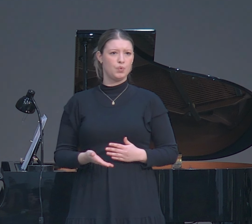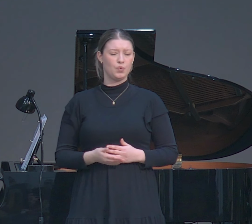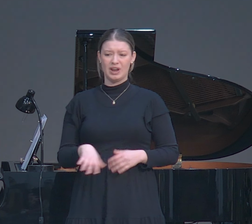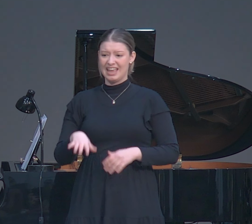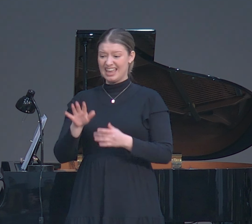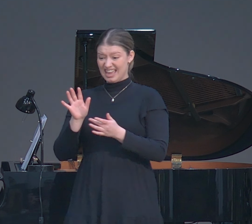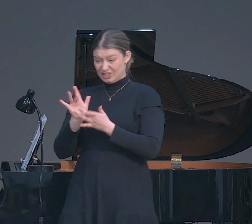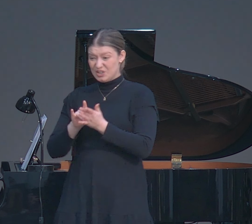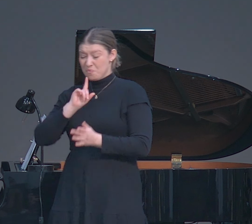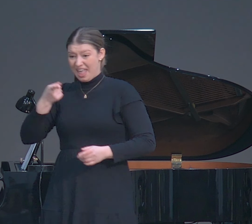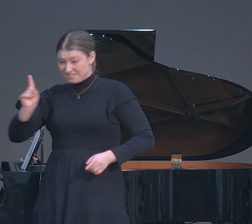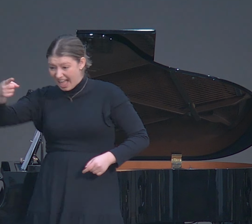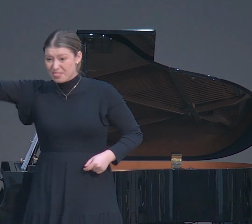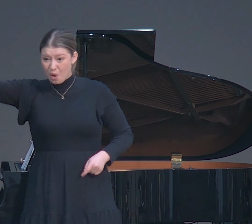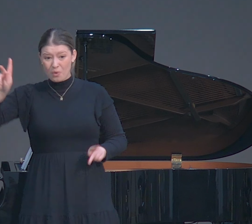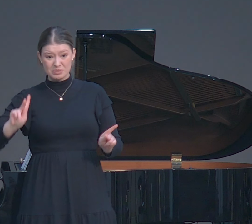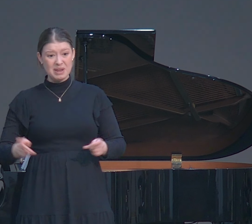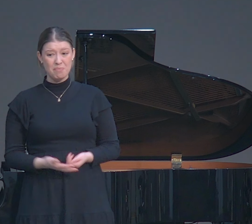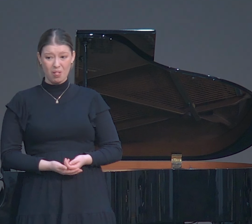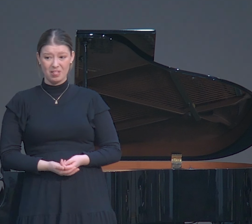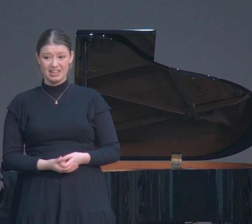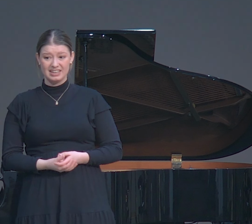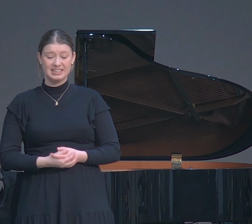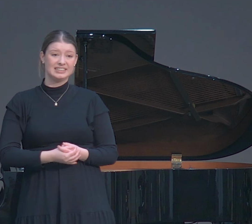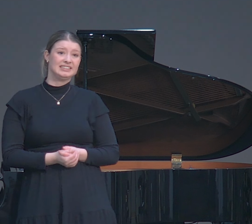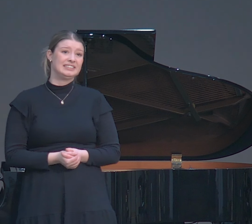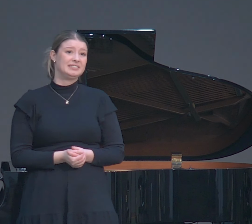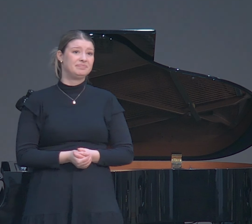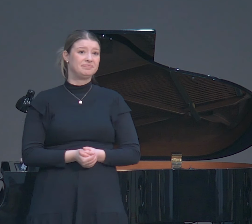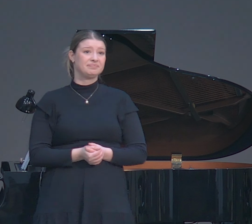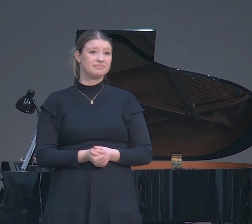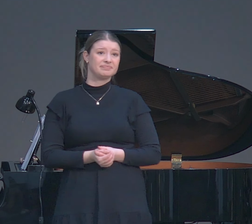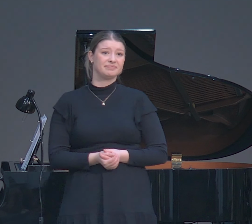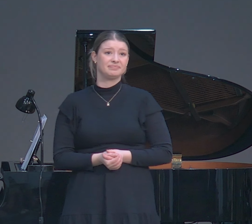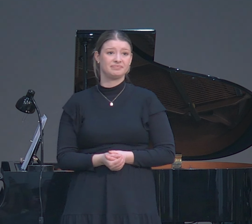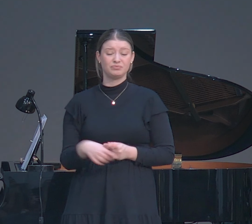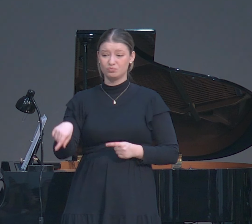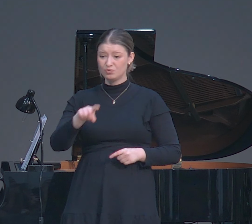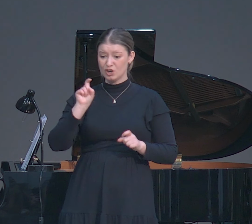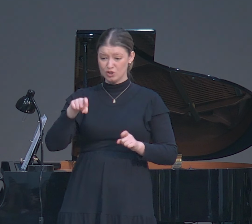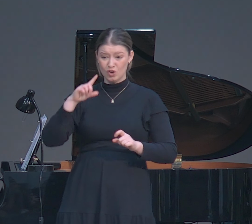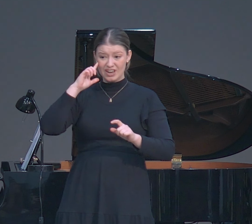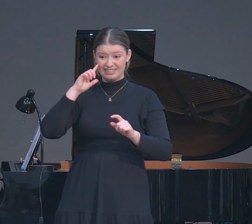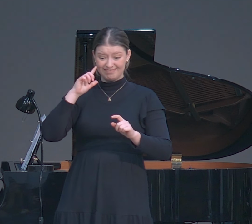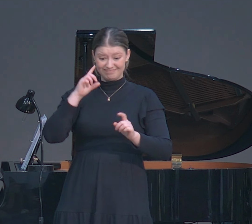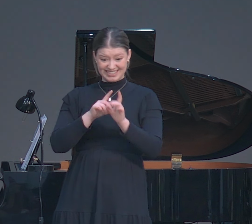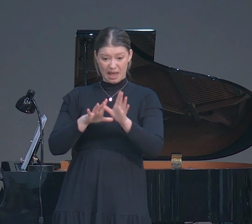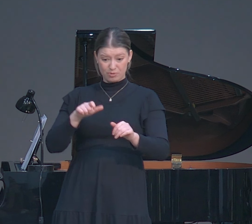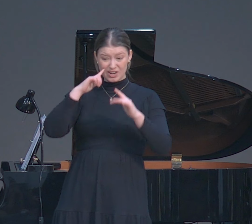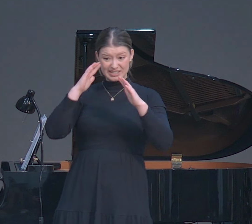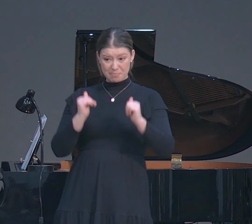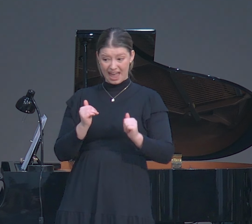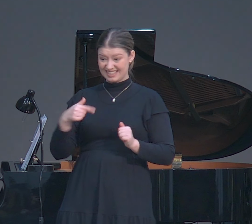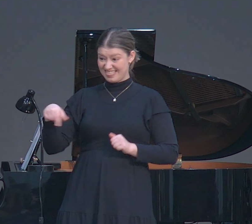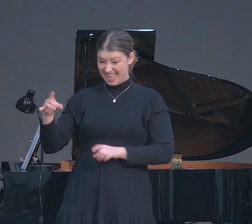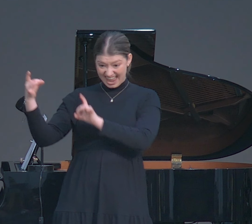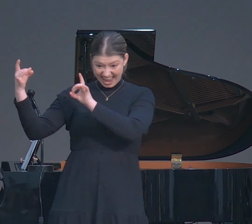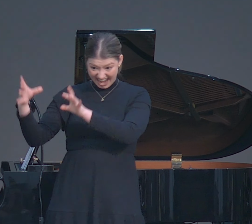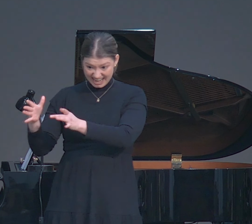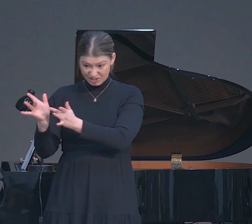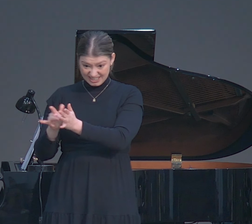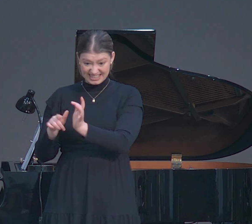offensive. He's offensive. So the disciples should expect that they'll be reviled if Jesus is